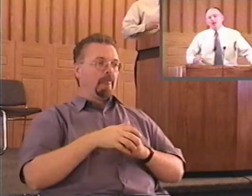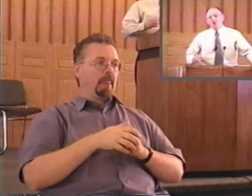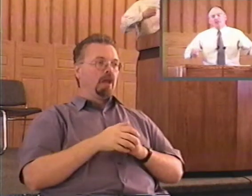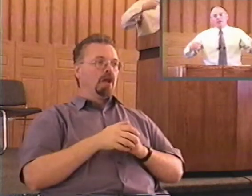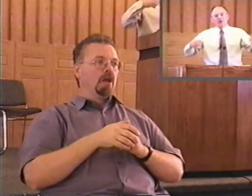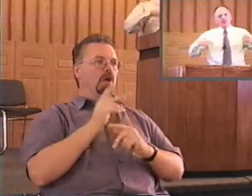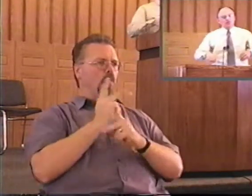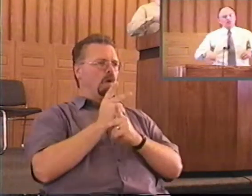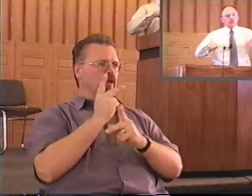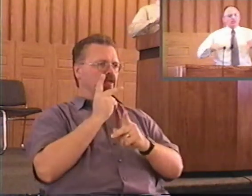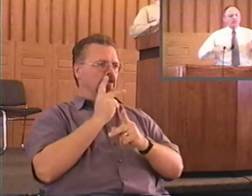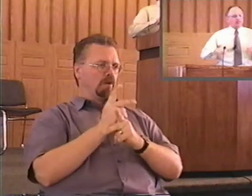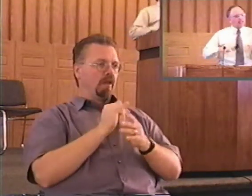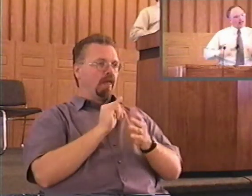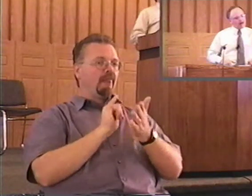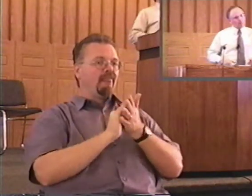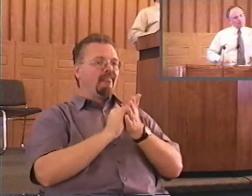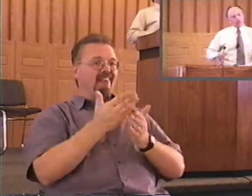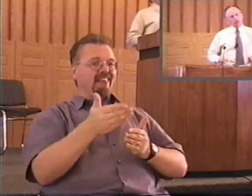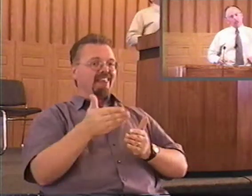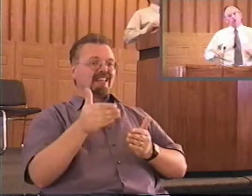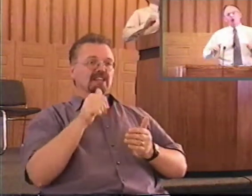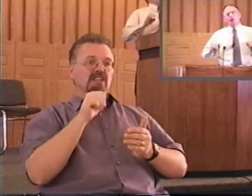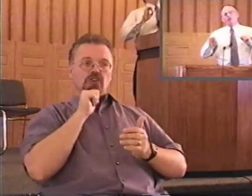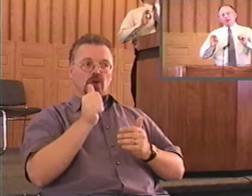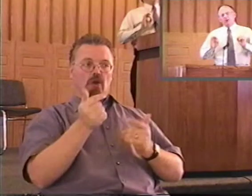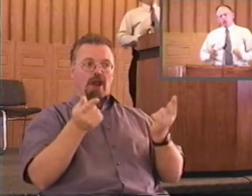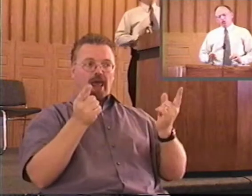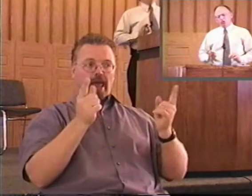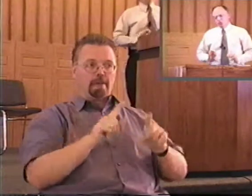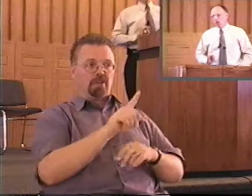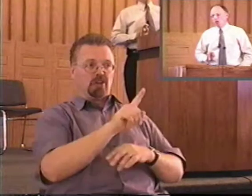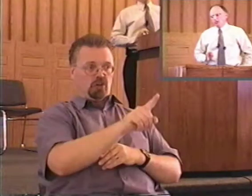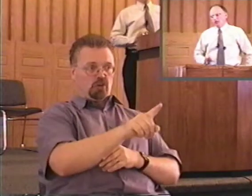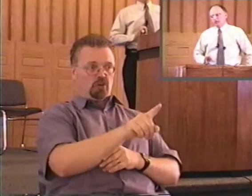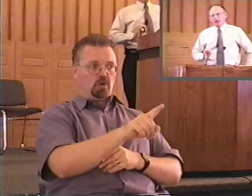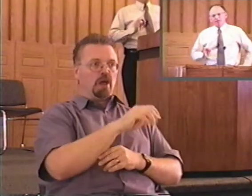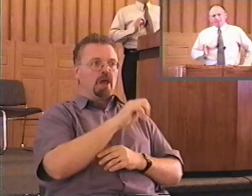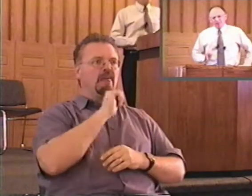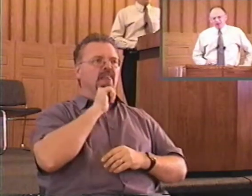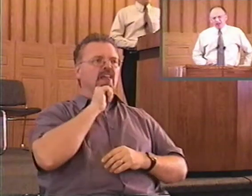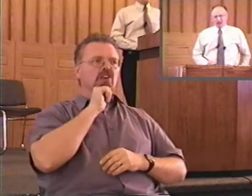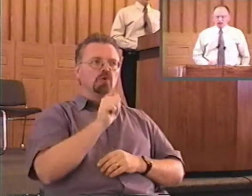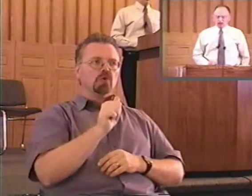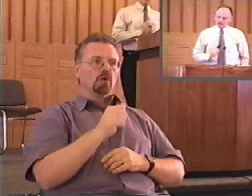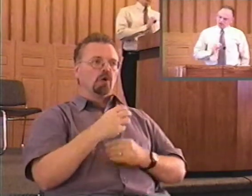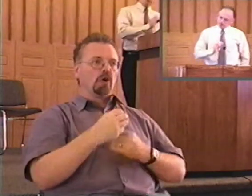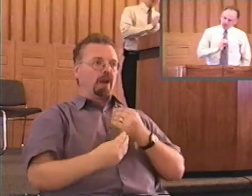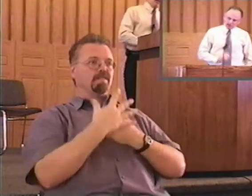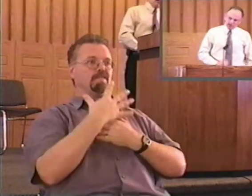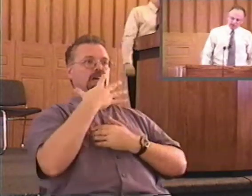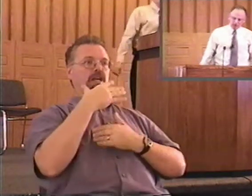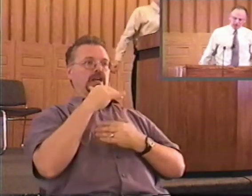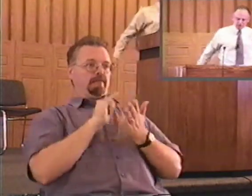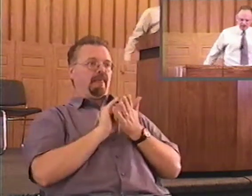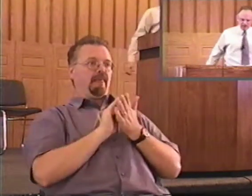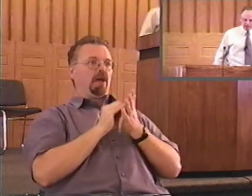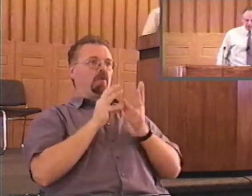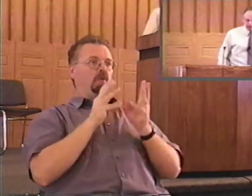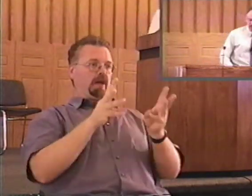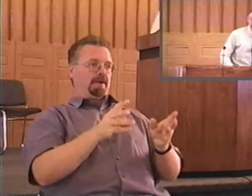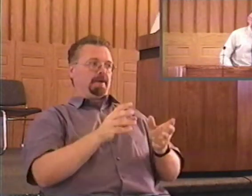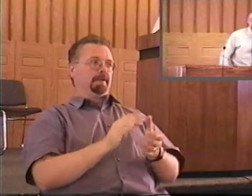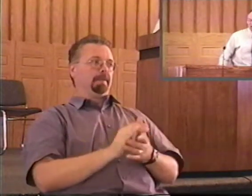Watch out that this doesn't happen to you, that you don't get affected. That's what he's saying to